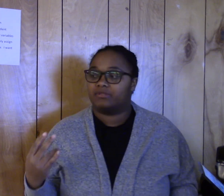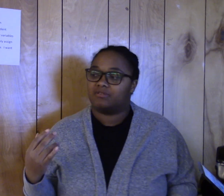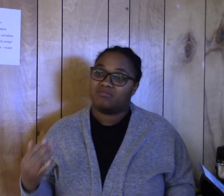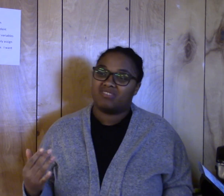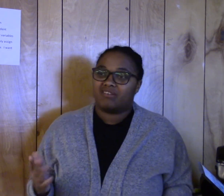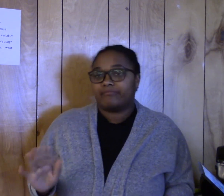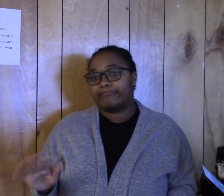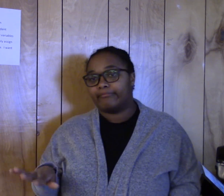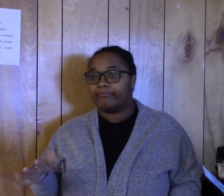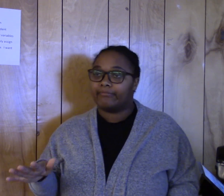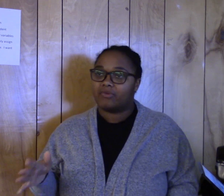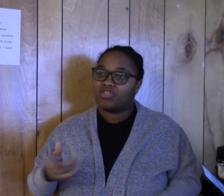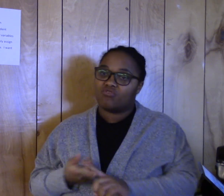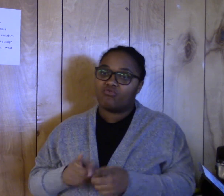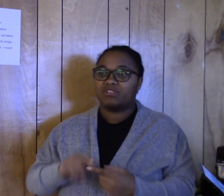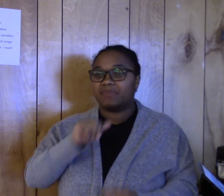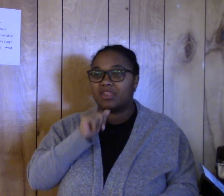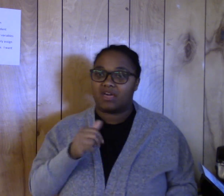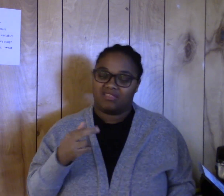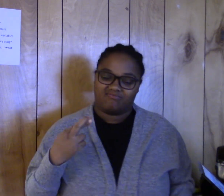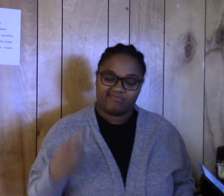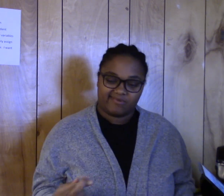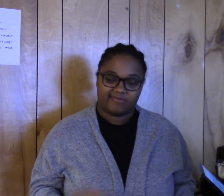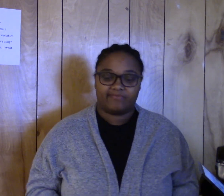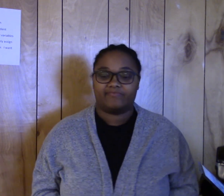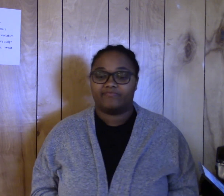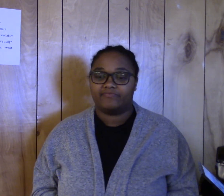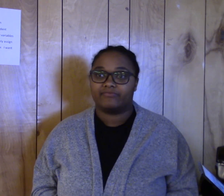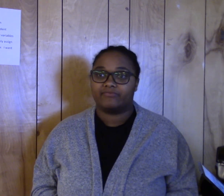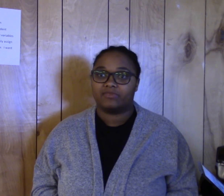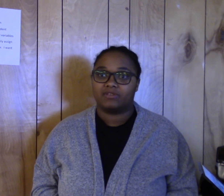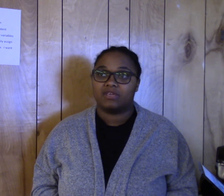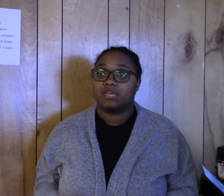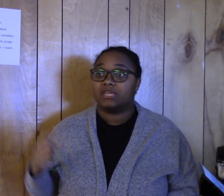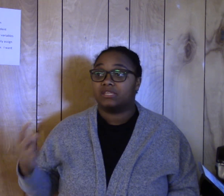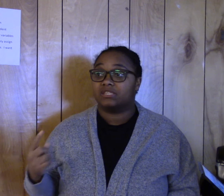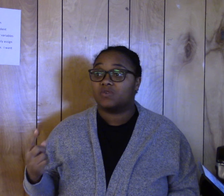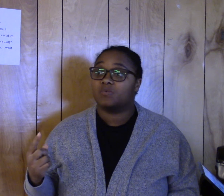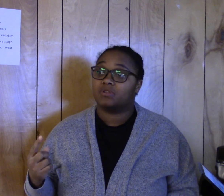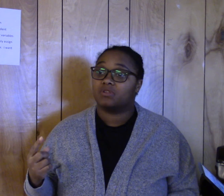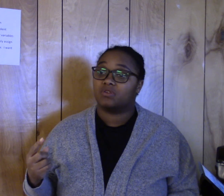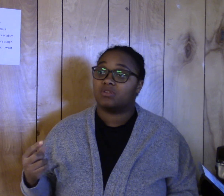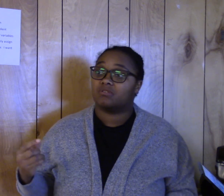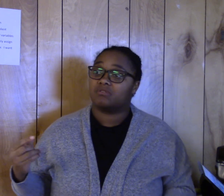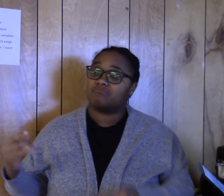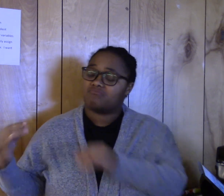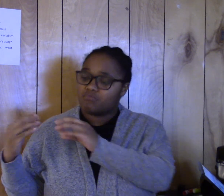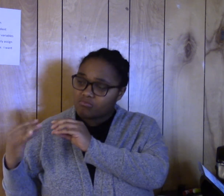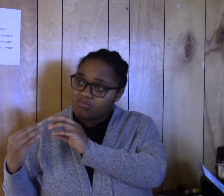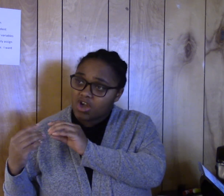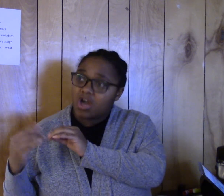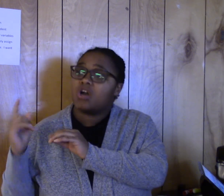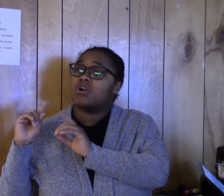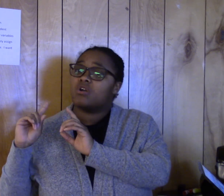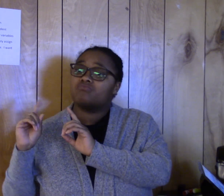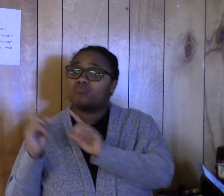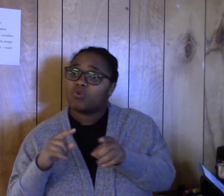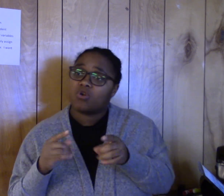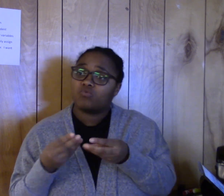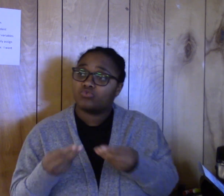wrong and all this. Somebody is going to try to talk somebody else into going and making up with the other one. And maybe both parties will be